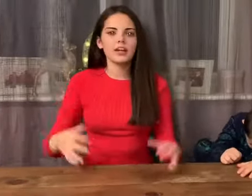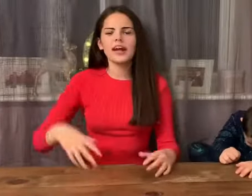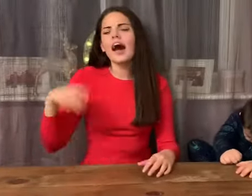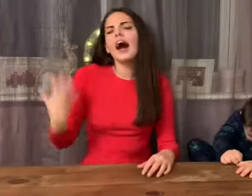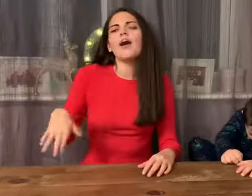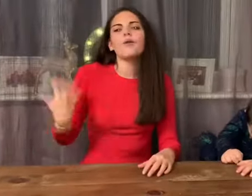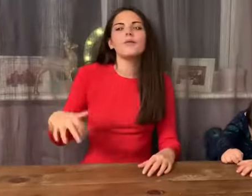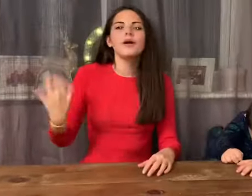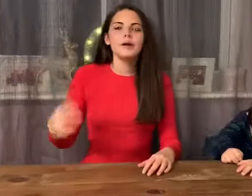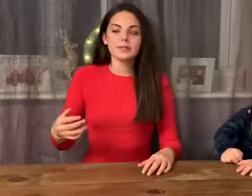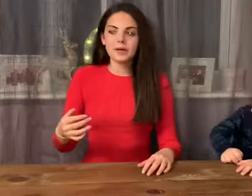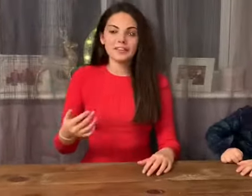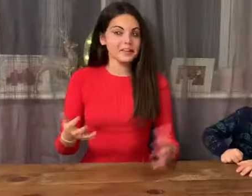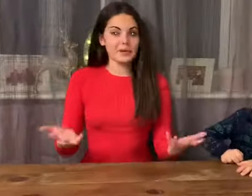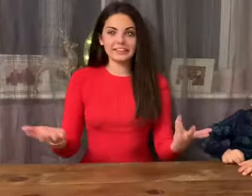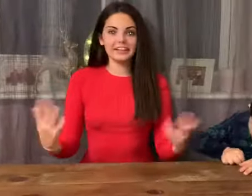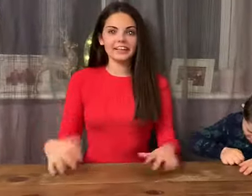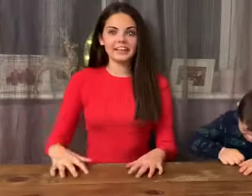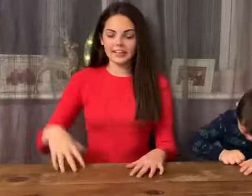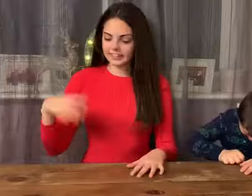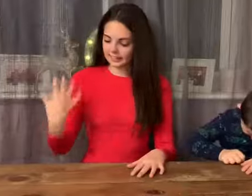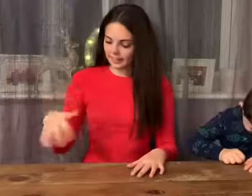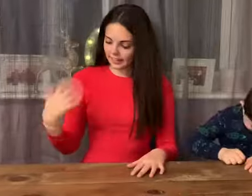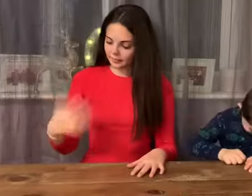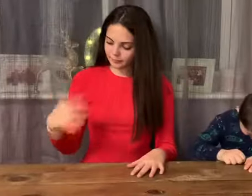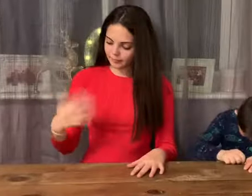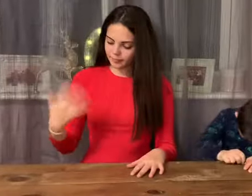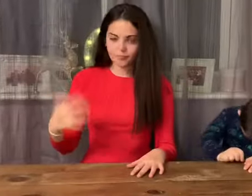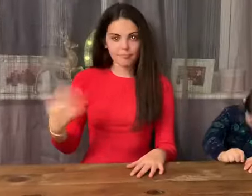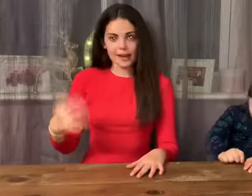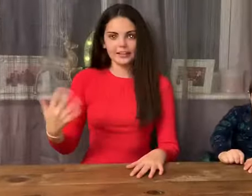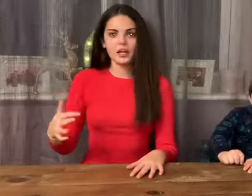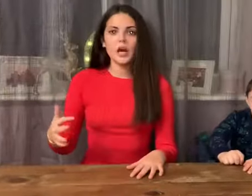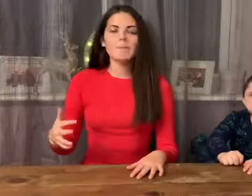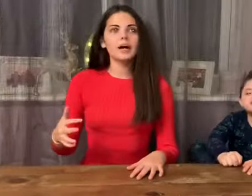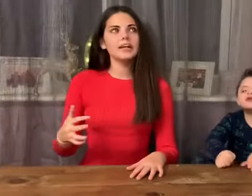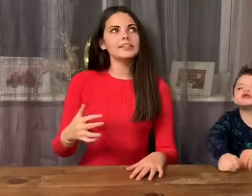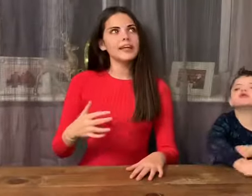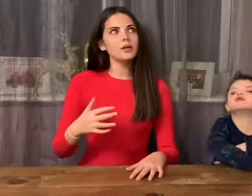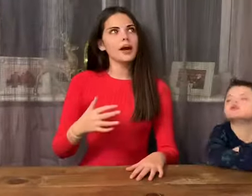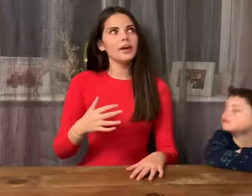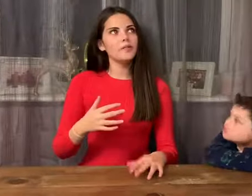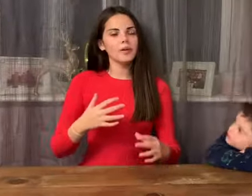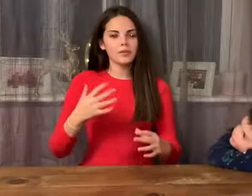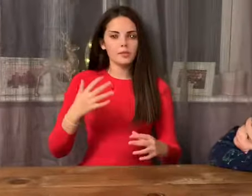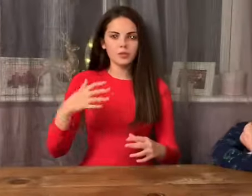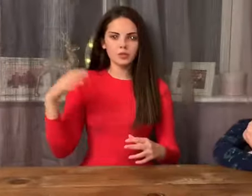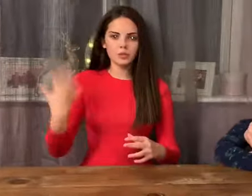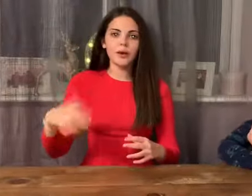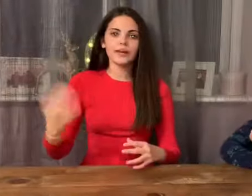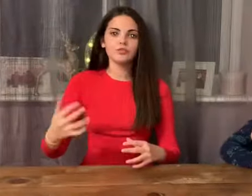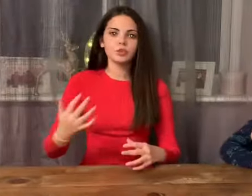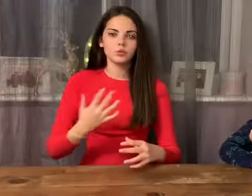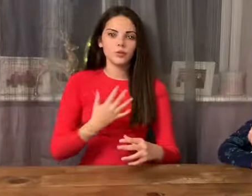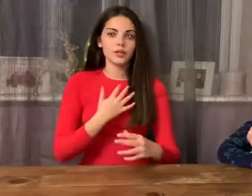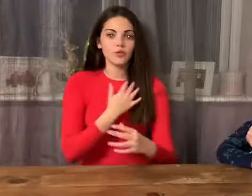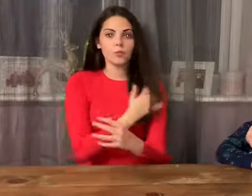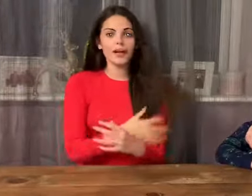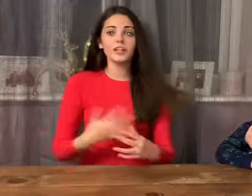like, ow. So that's basically the sign, is like pain. But say you have, but when you do pain, you do where you've got pain in your